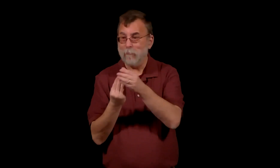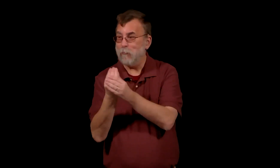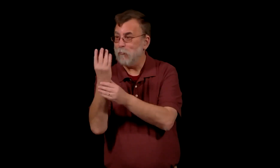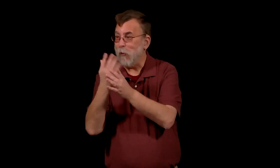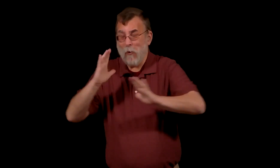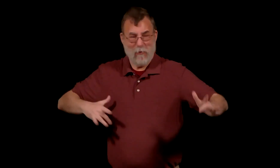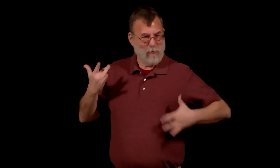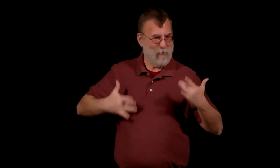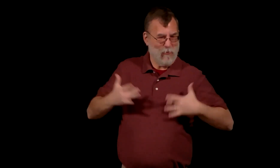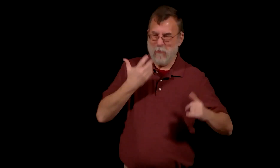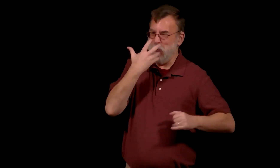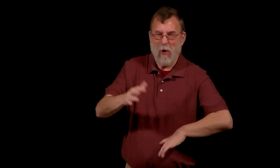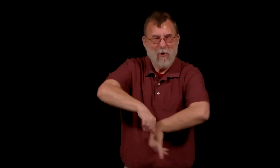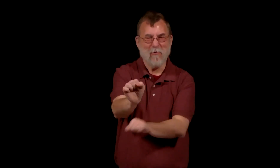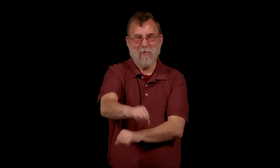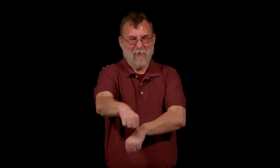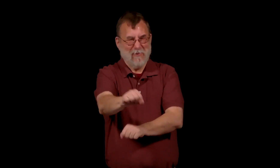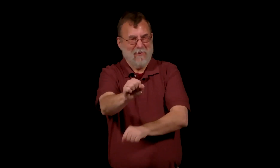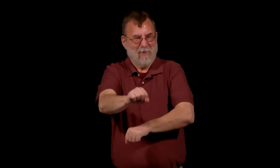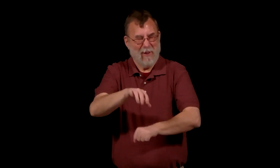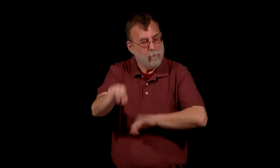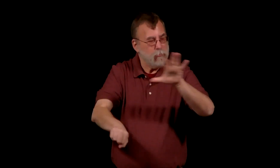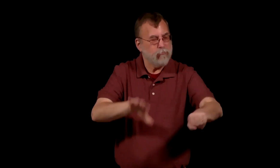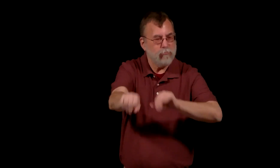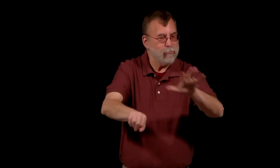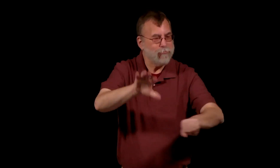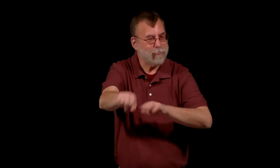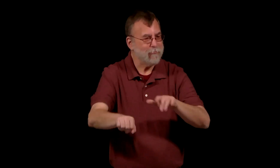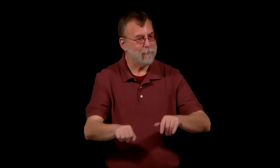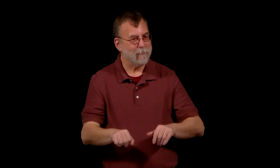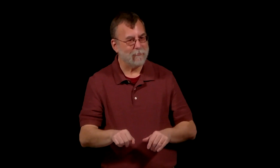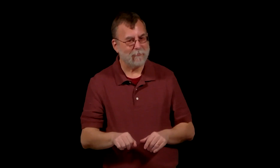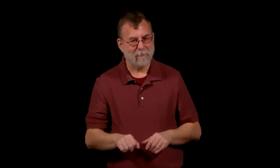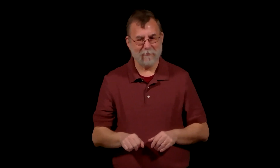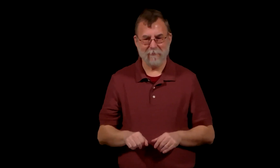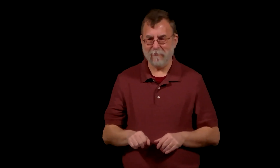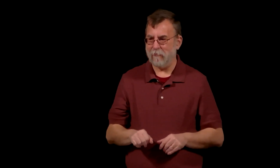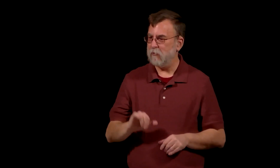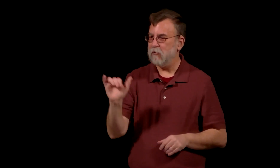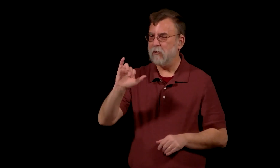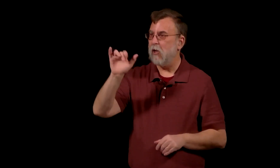You can't fall asleep. We have to continue to grow and pay attention.